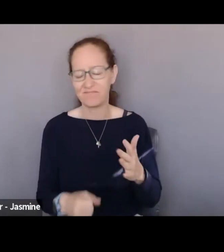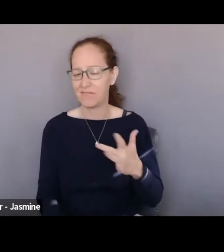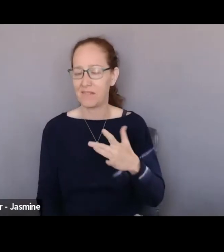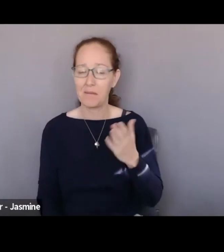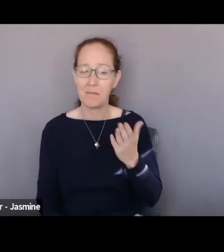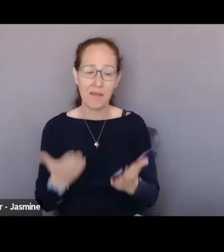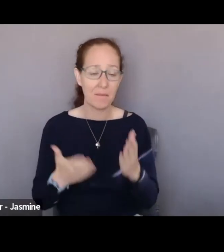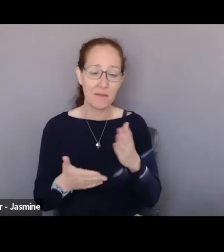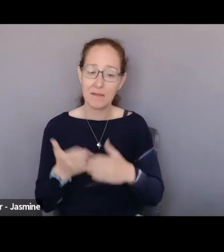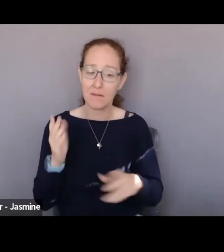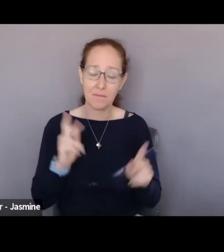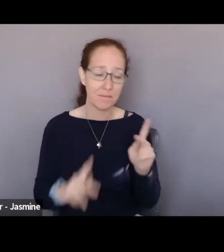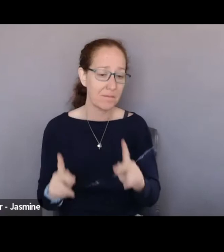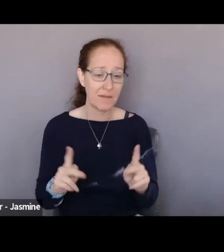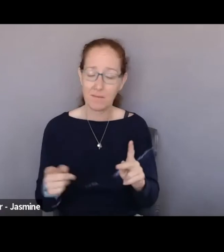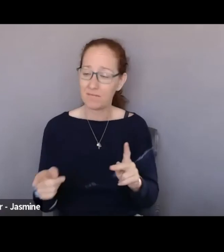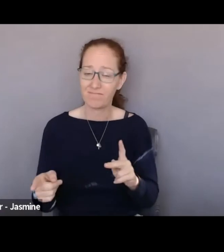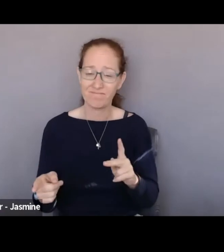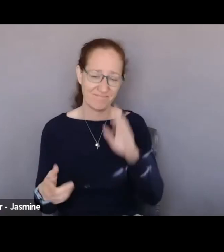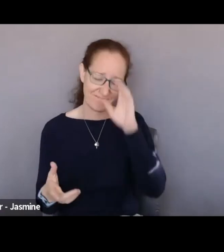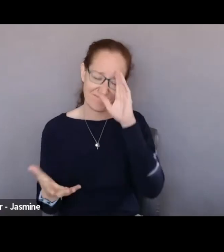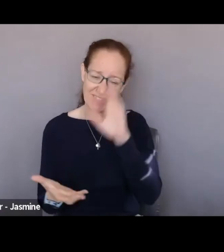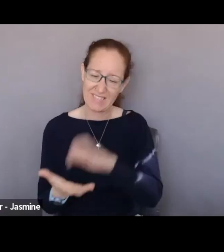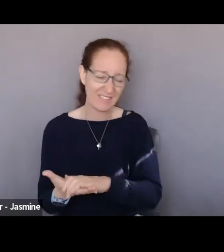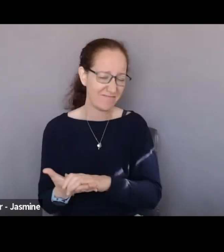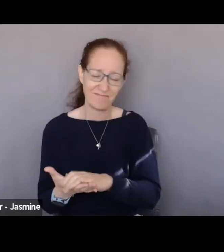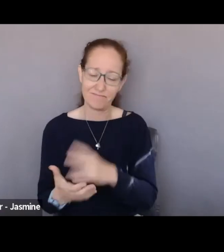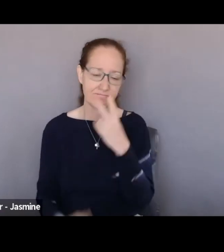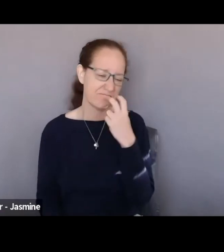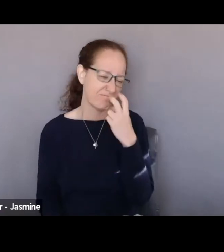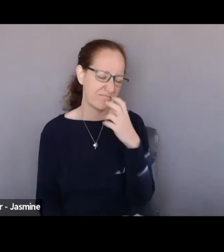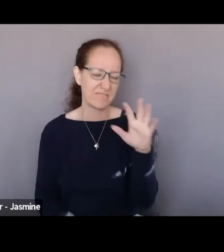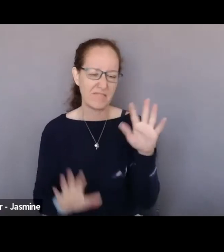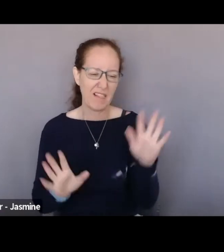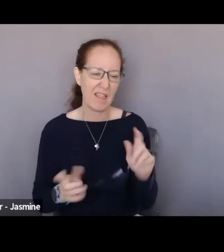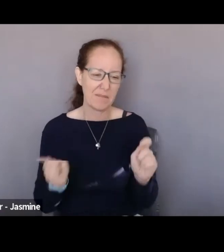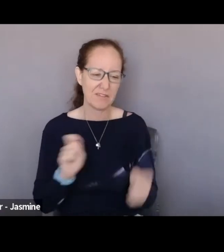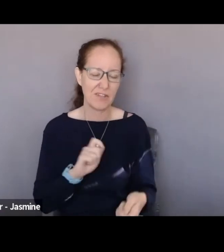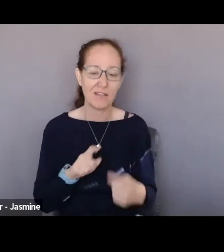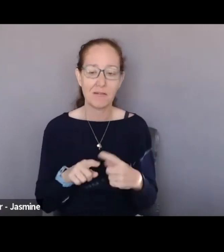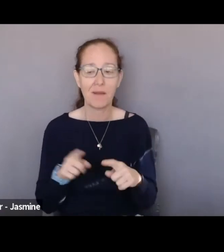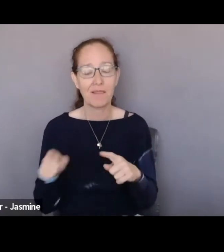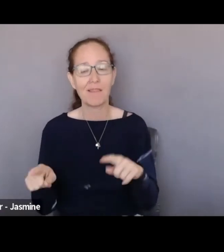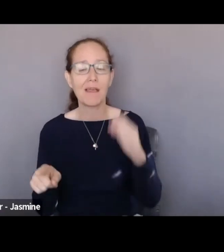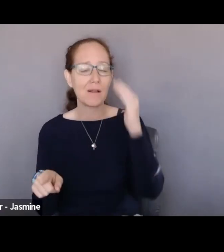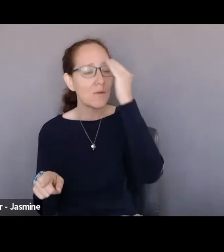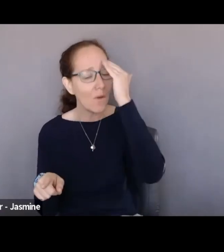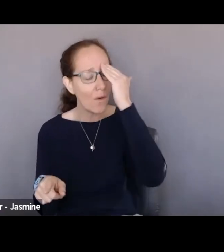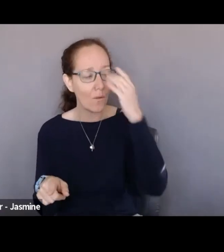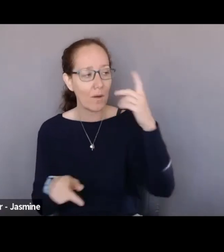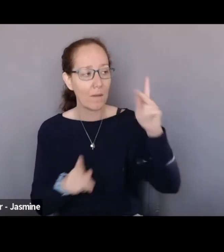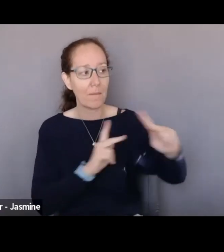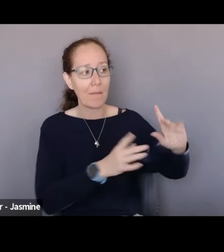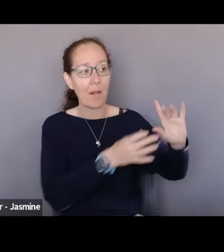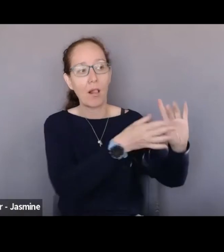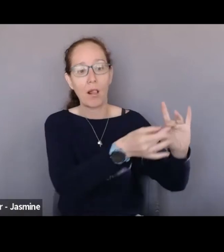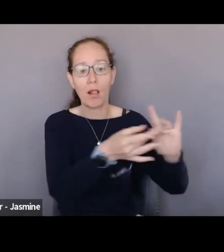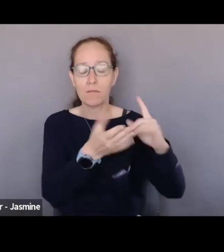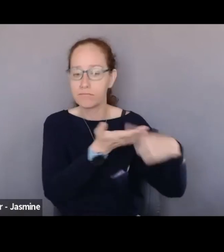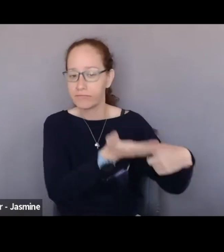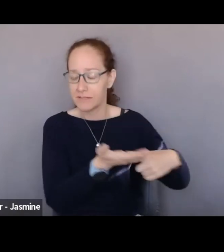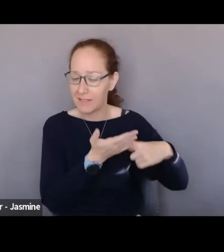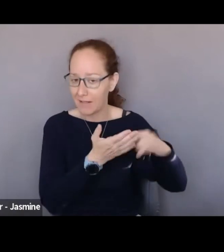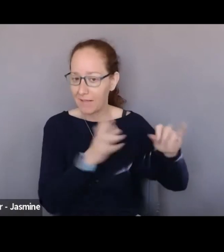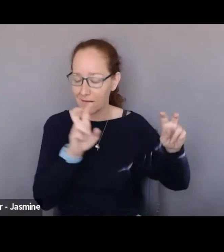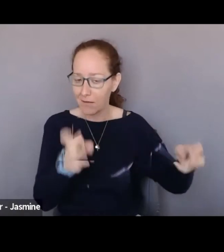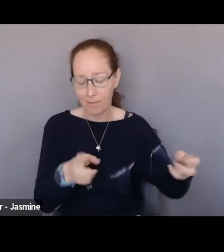that don't believe in climate change, but it's not like they're not aware that it's being talked about. So ways that I've tried to do this